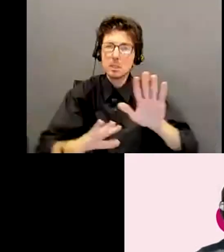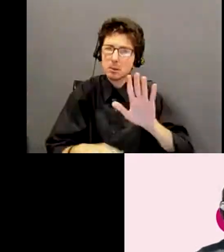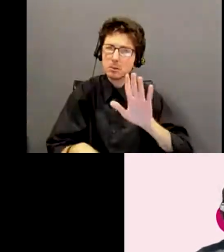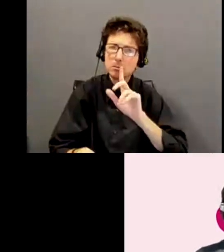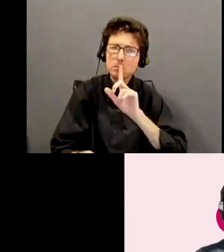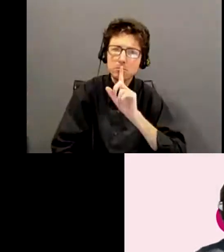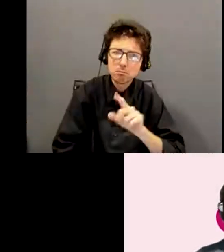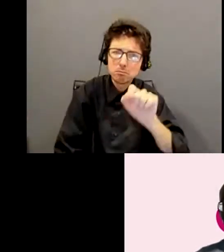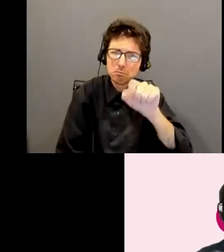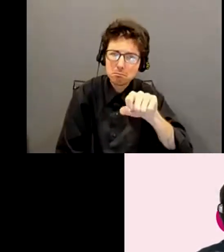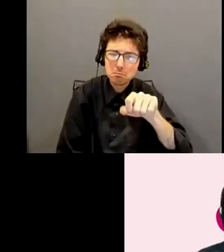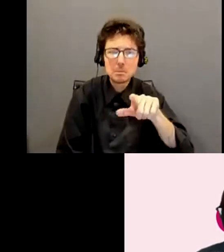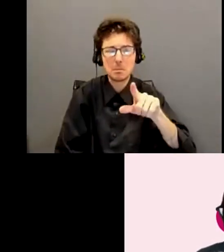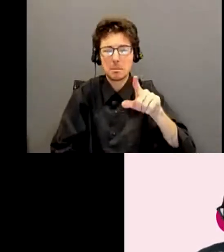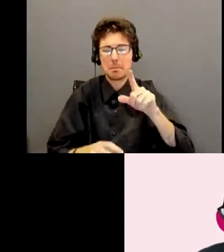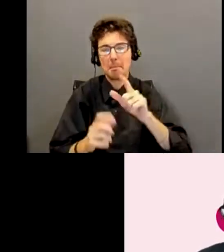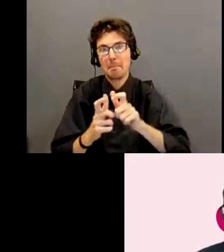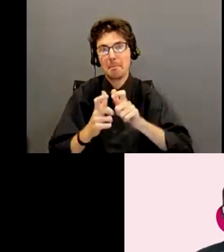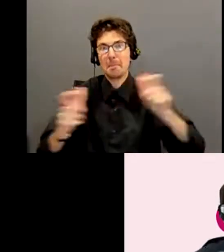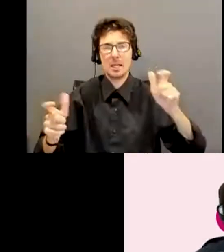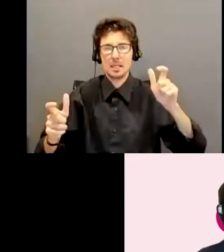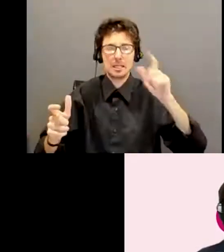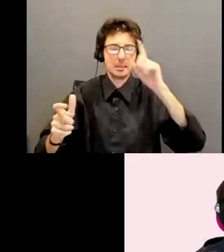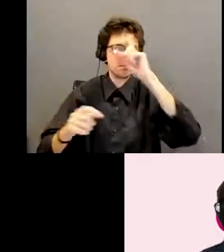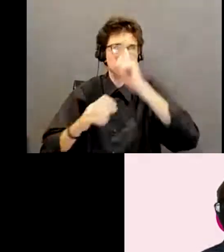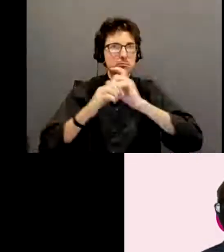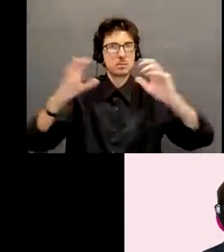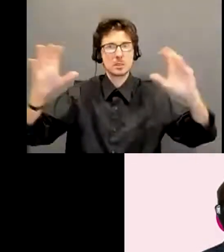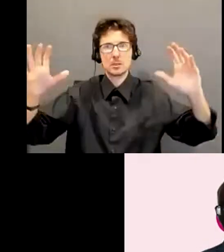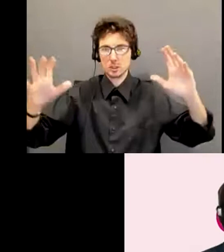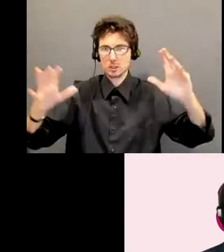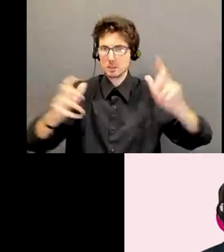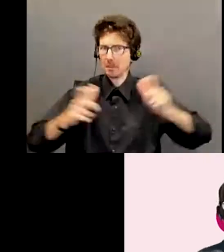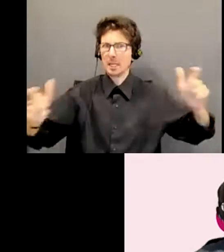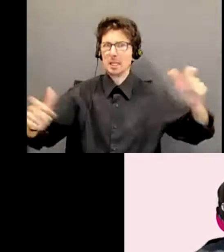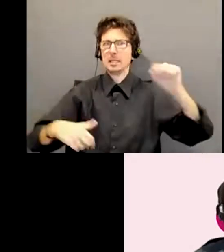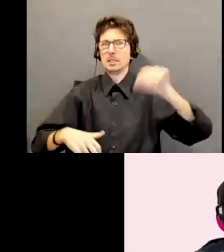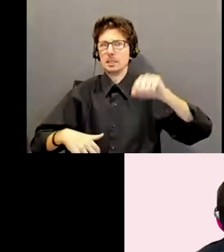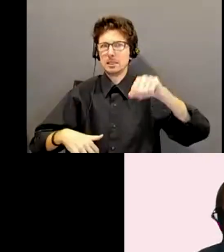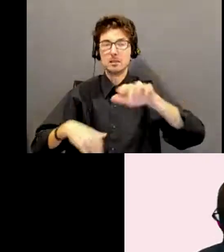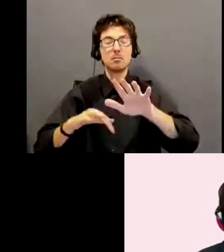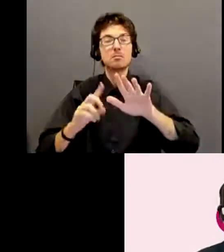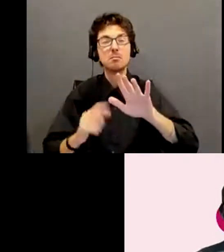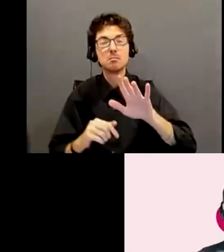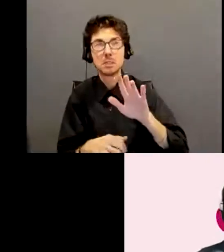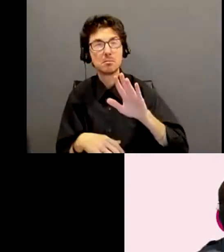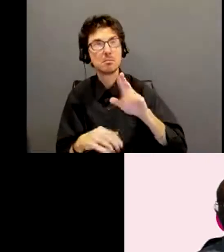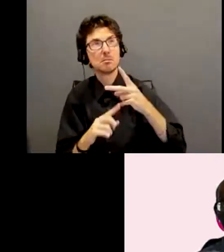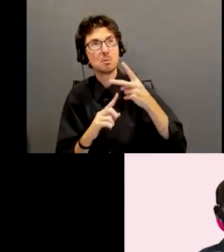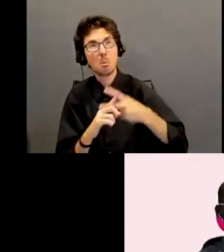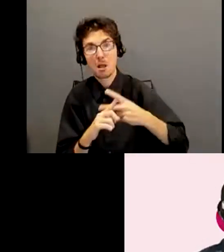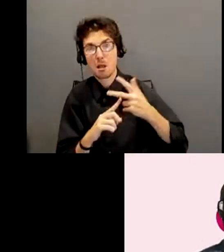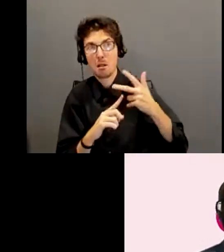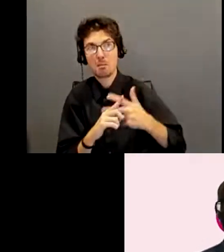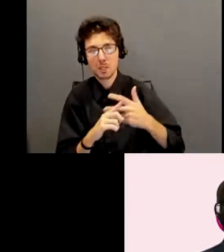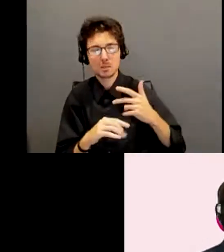we implement it in the field. So in the back in few months, when the big